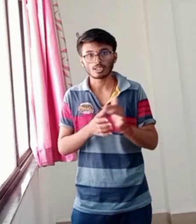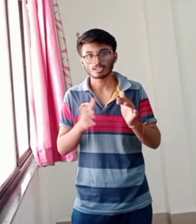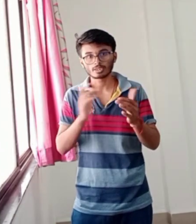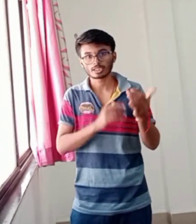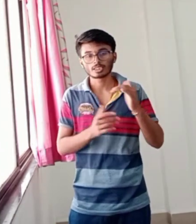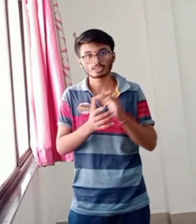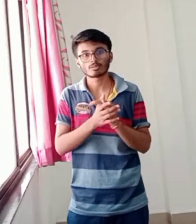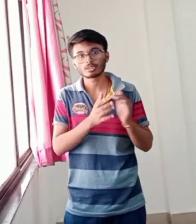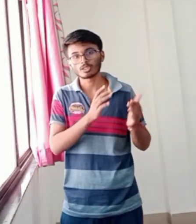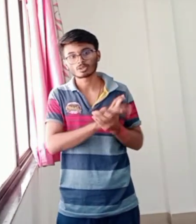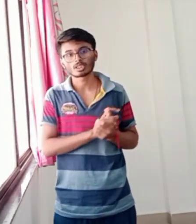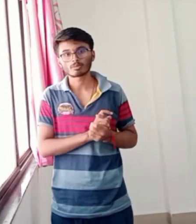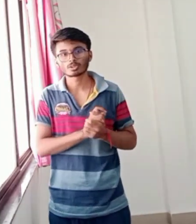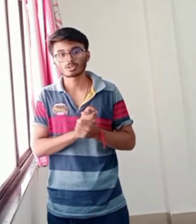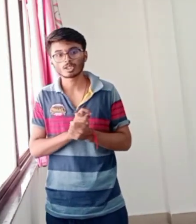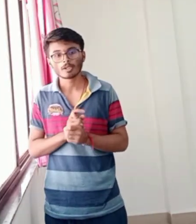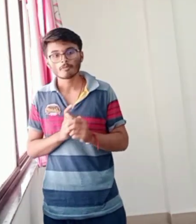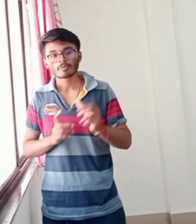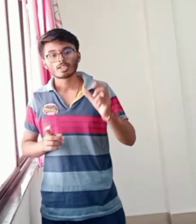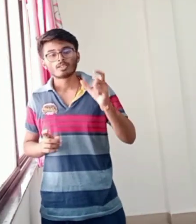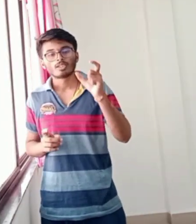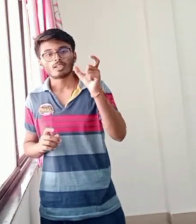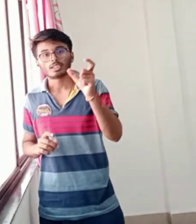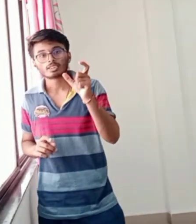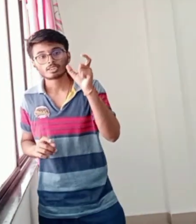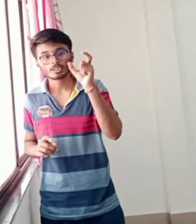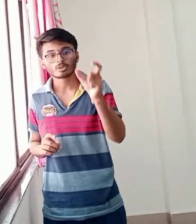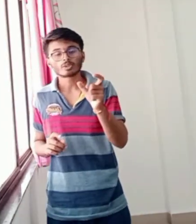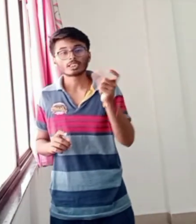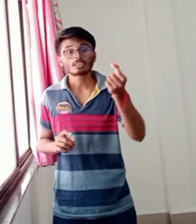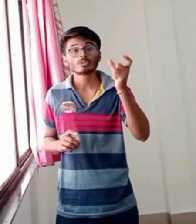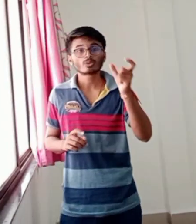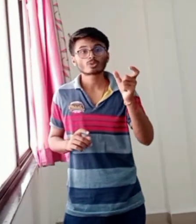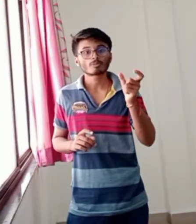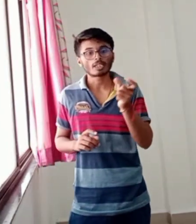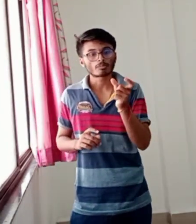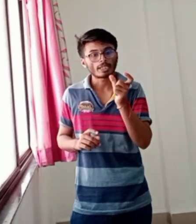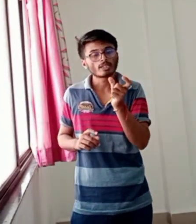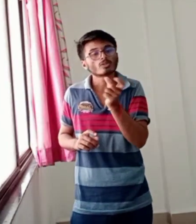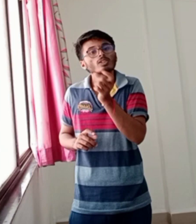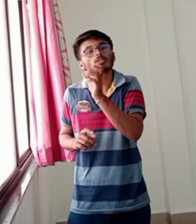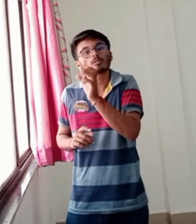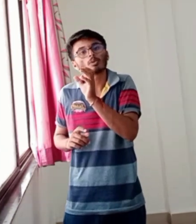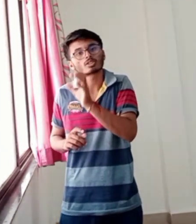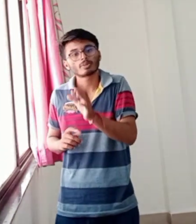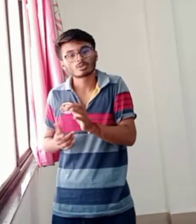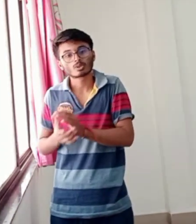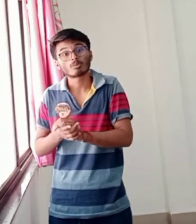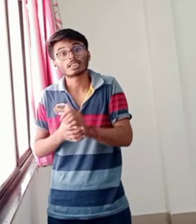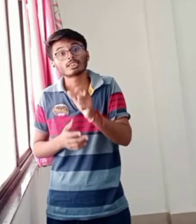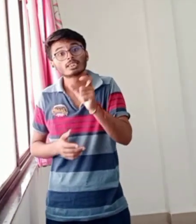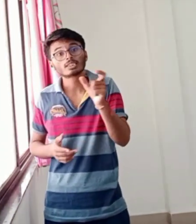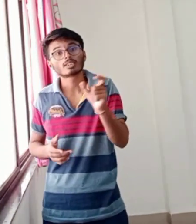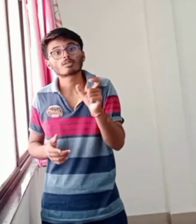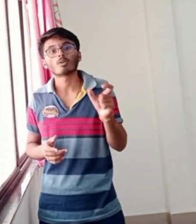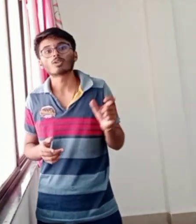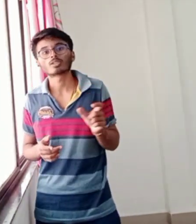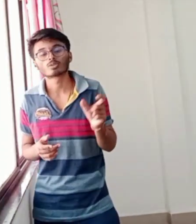have taken example deoxyribose sugar. This CO2 in that CO2 group are bind to the phosphate group by the ester bond to form